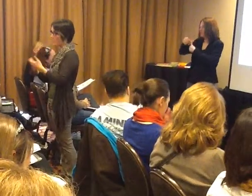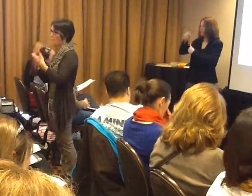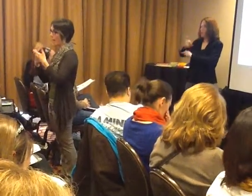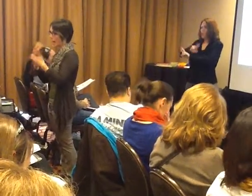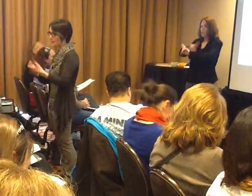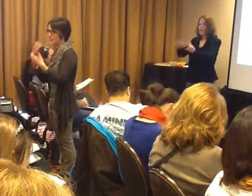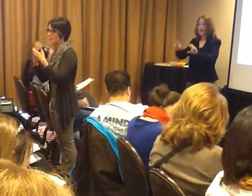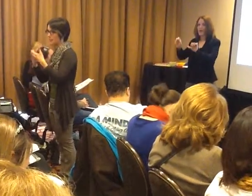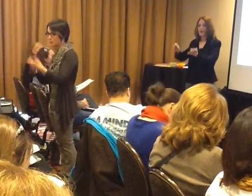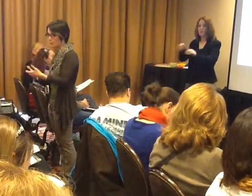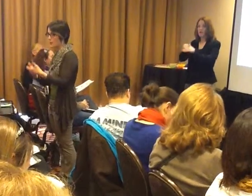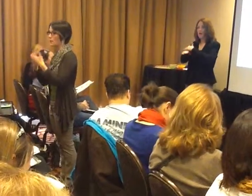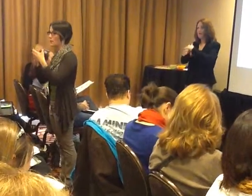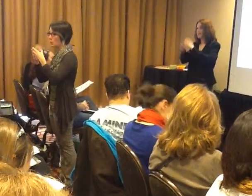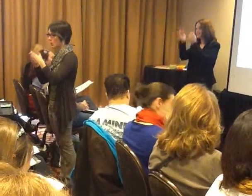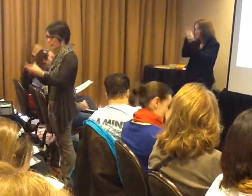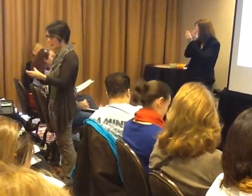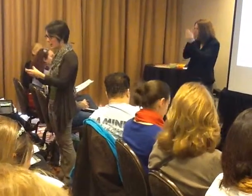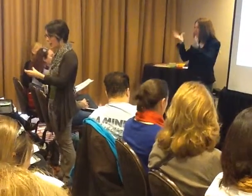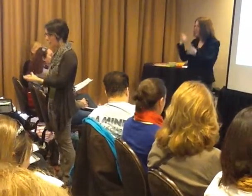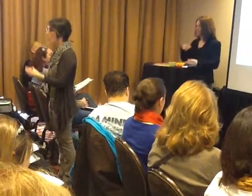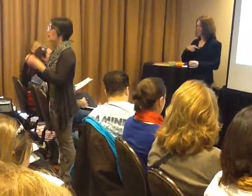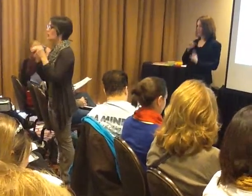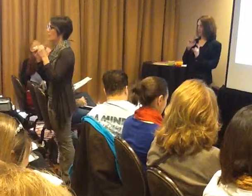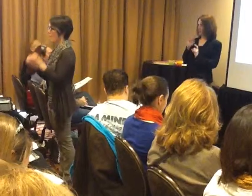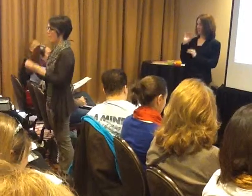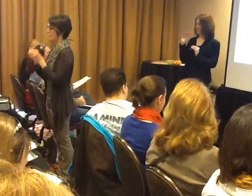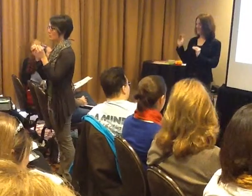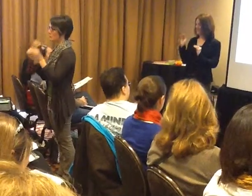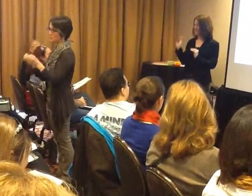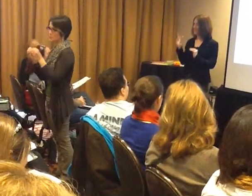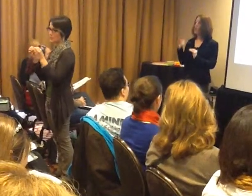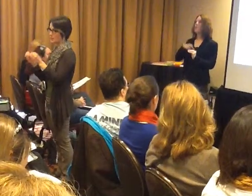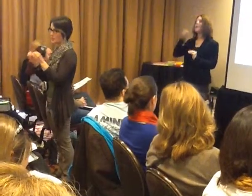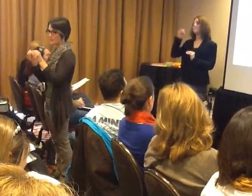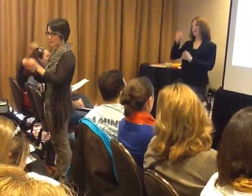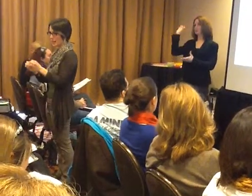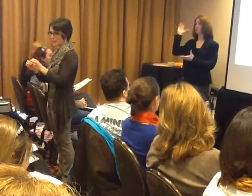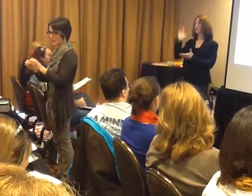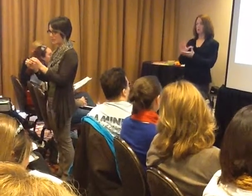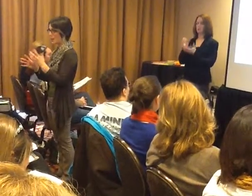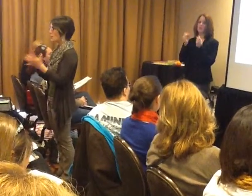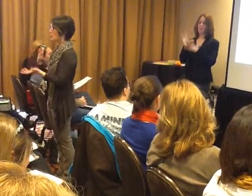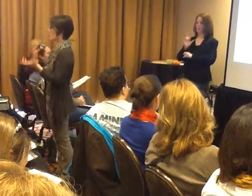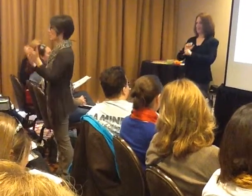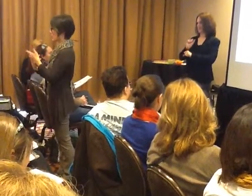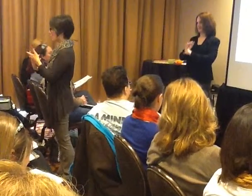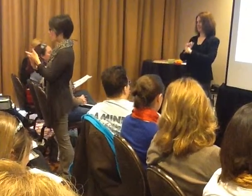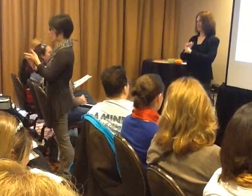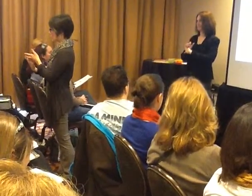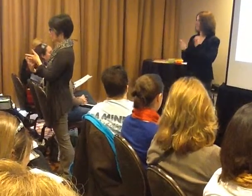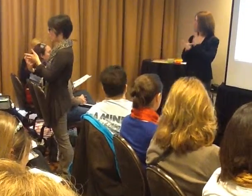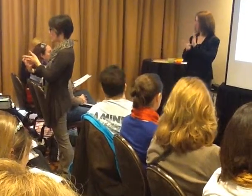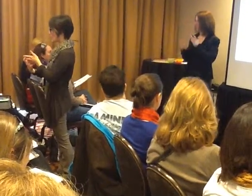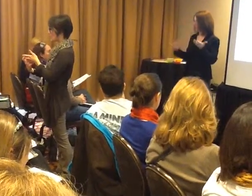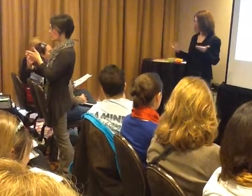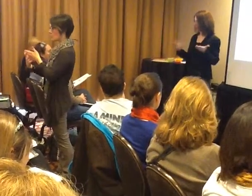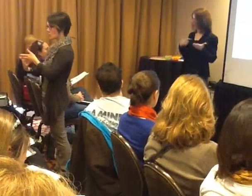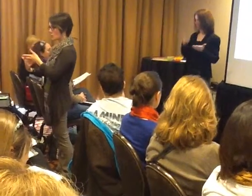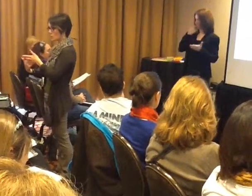more able to access the information that we're giving them, we have to reduce this multitasking. So the example that I just